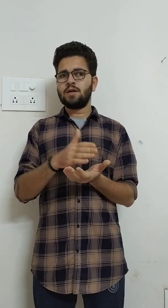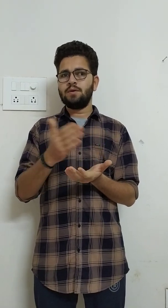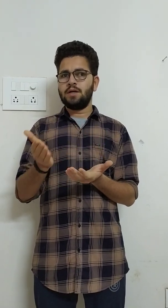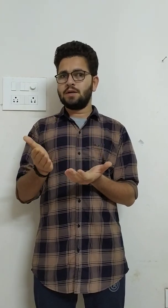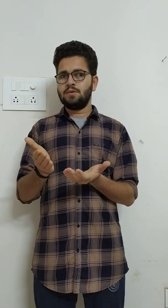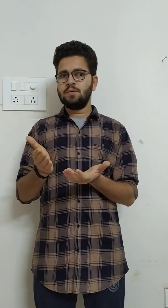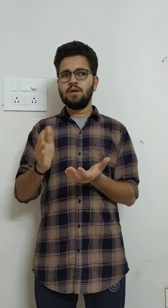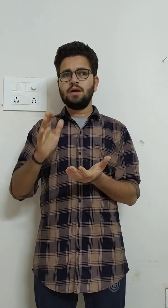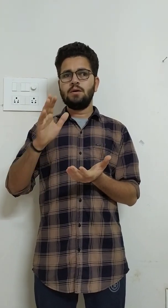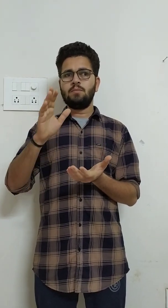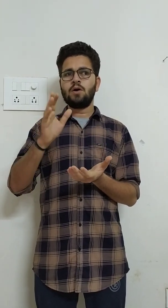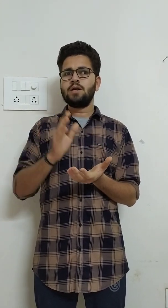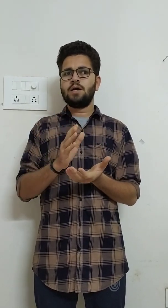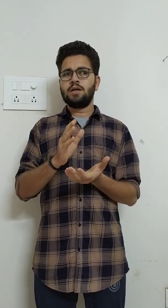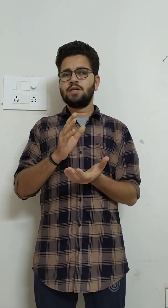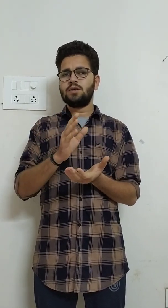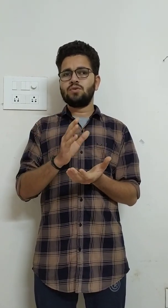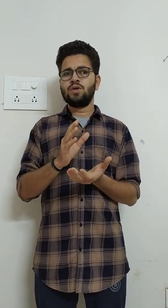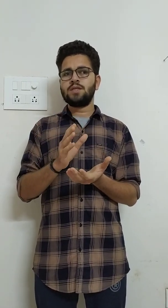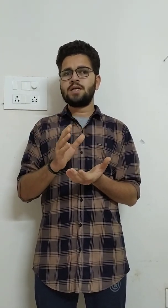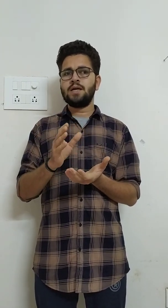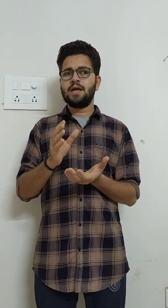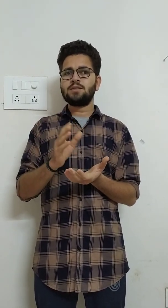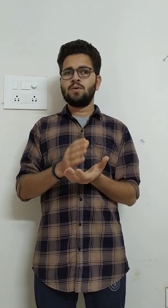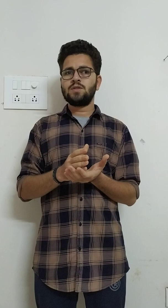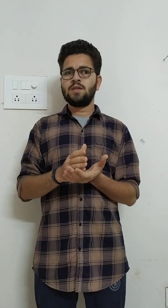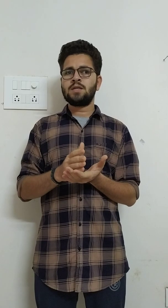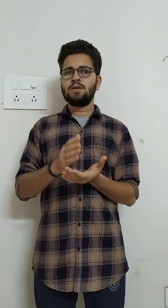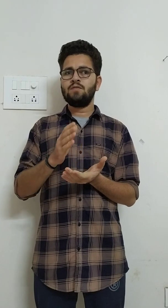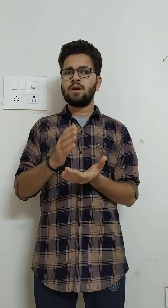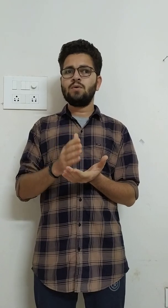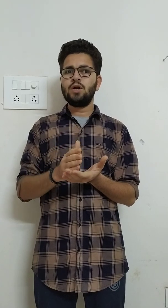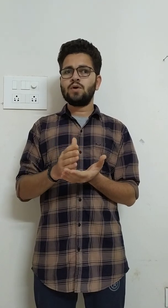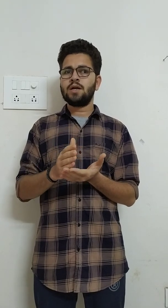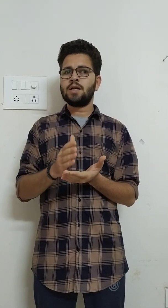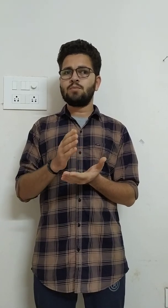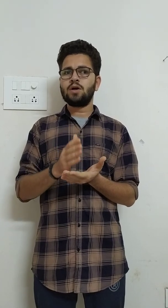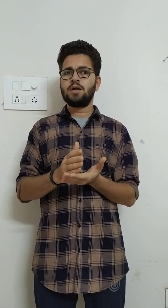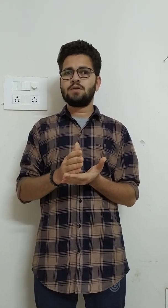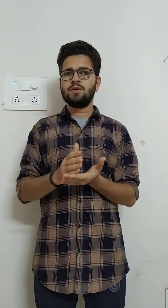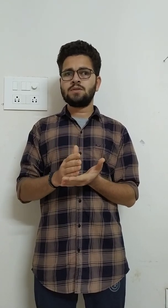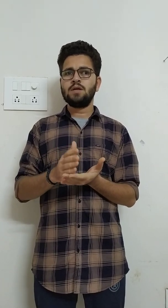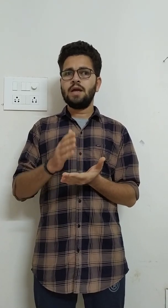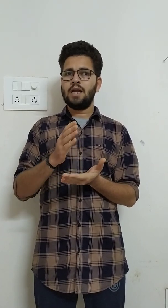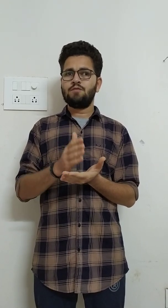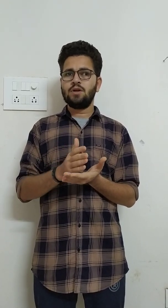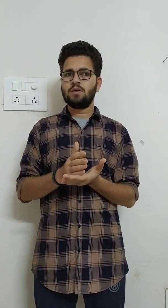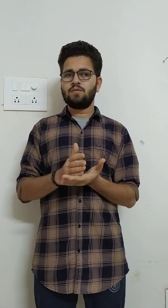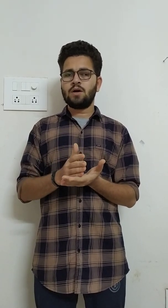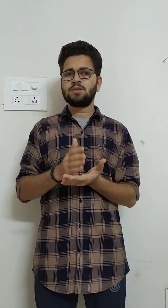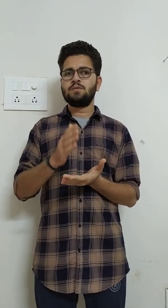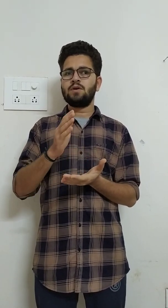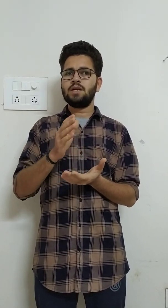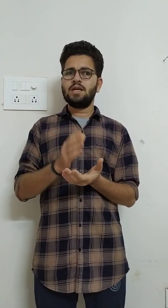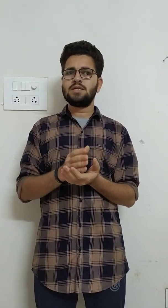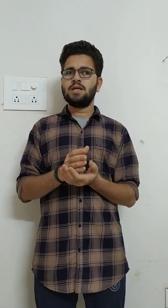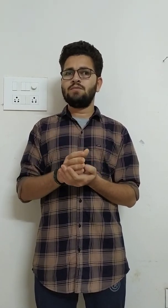the interview, Solution Adda has announced that we are going to conduct mock interviews at free of cost for each and